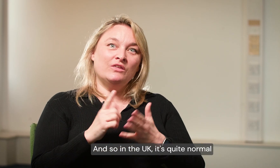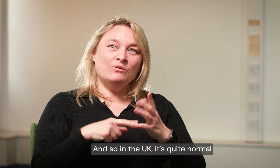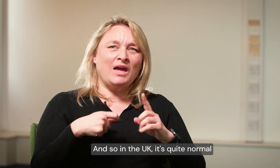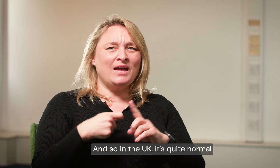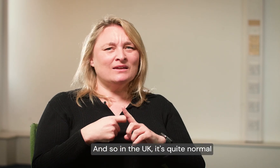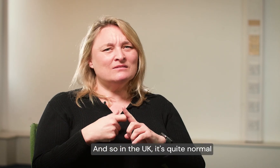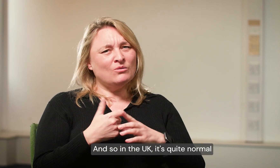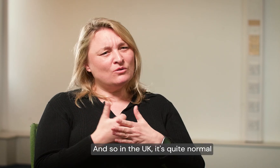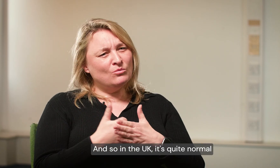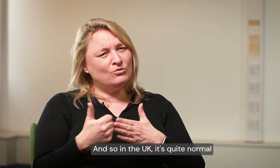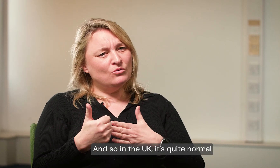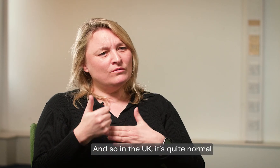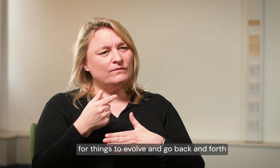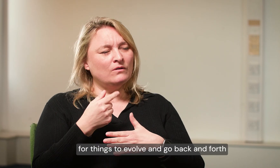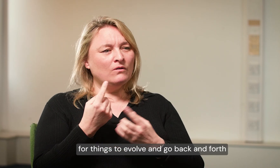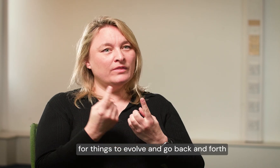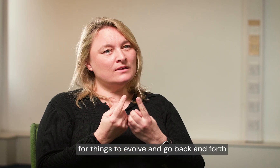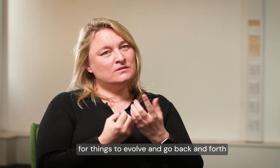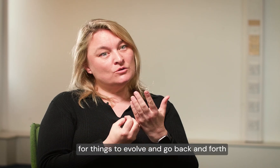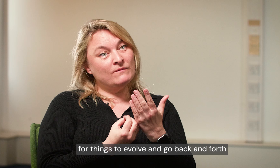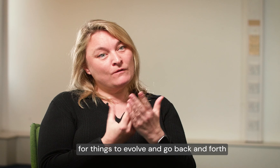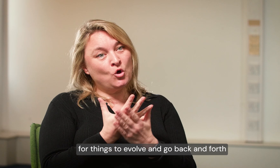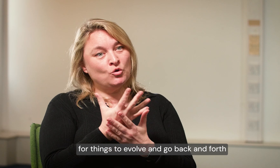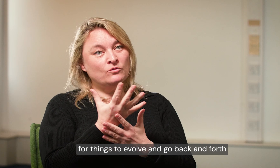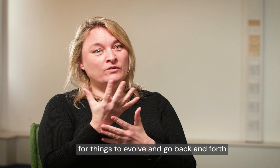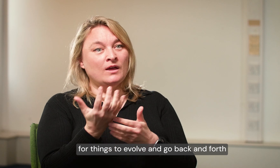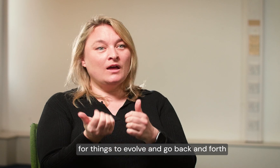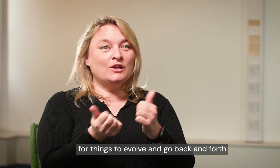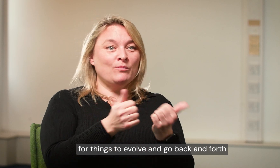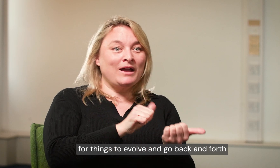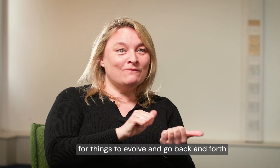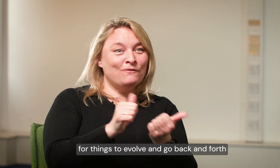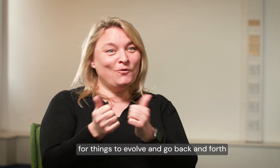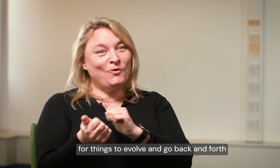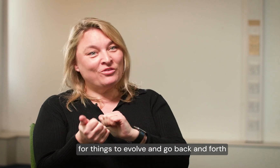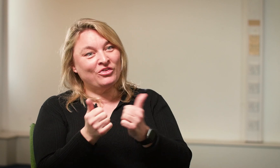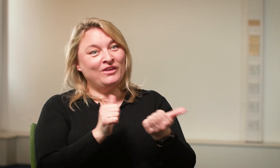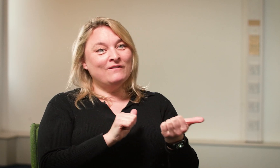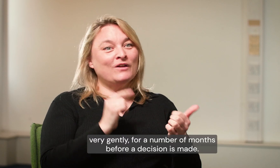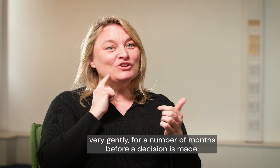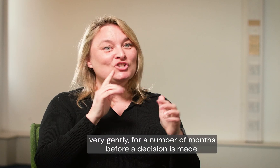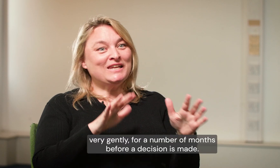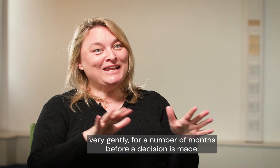UK, it's quite normal for things to evolve and go back and forth very